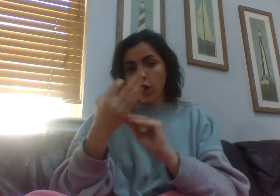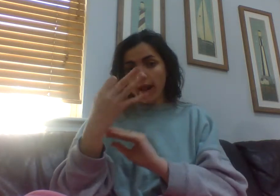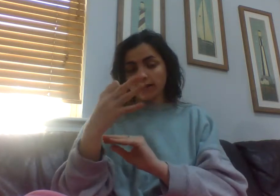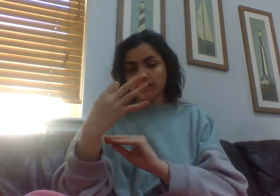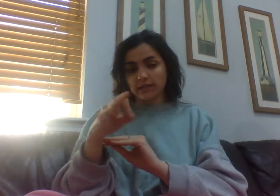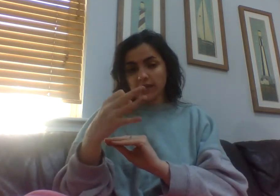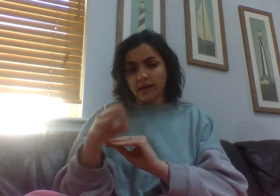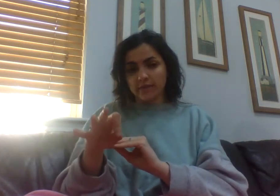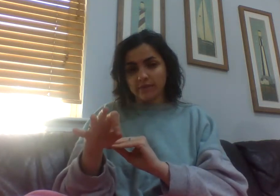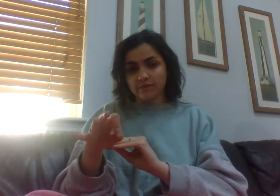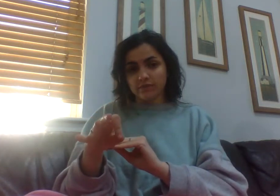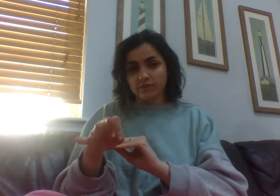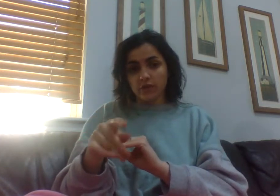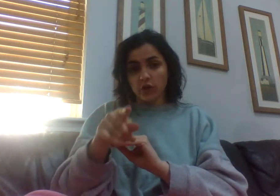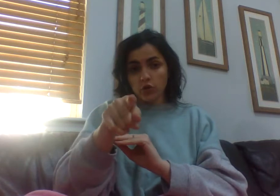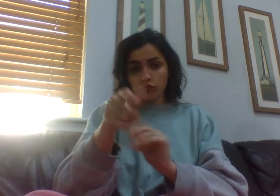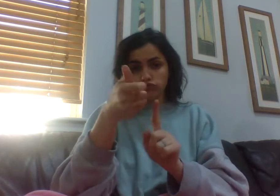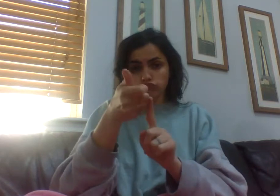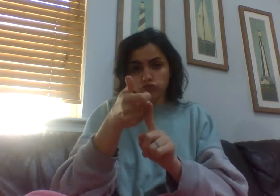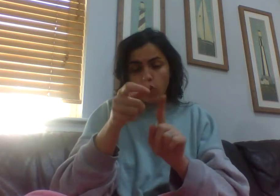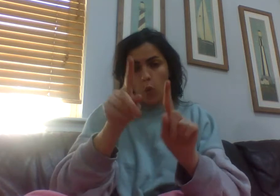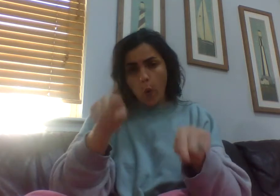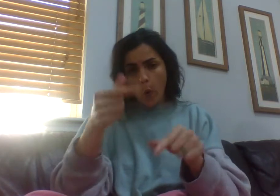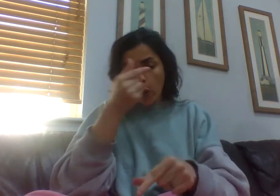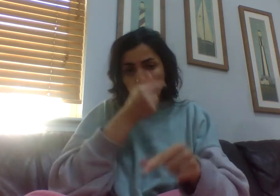go and Google Jacob Lawrence Migration Series panel 19,